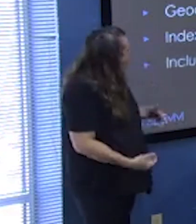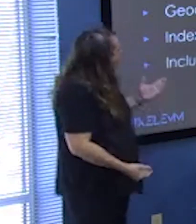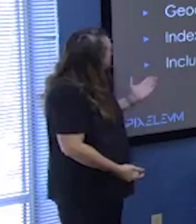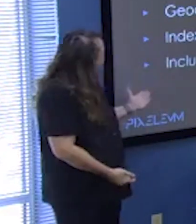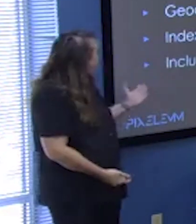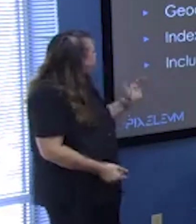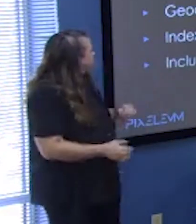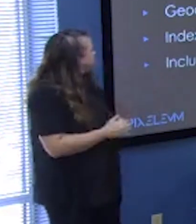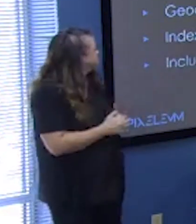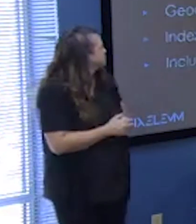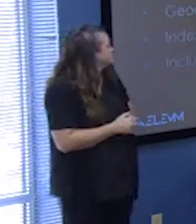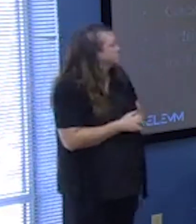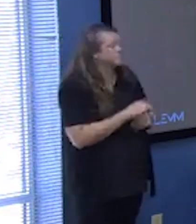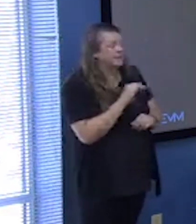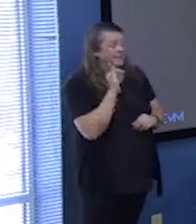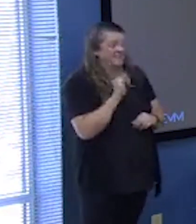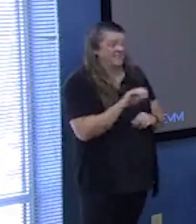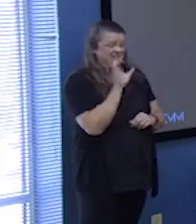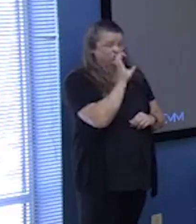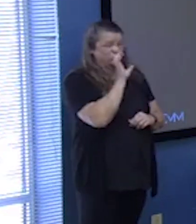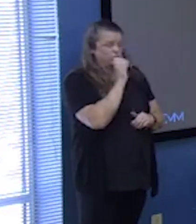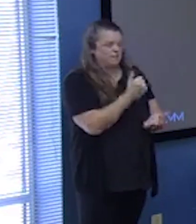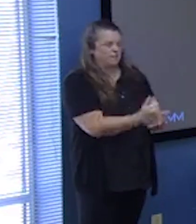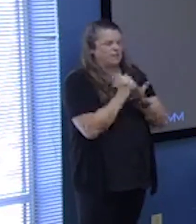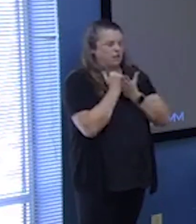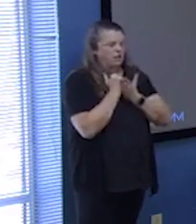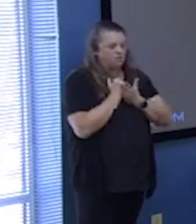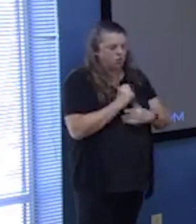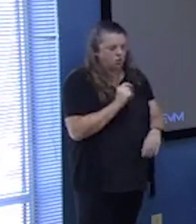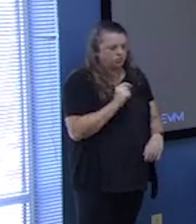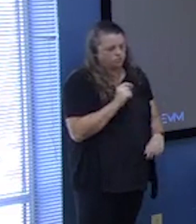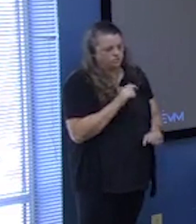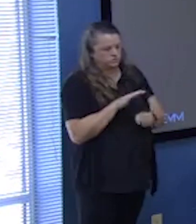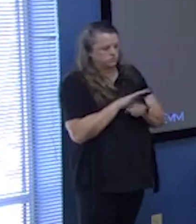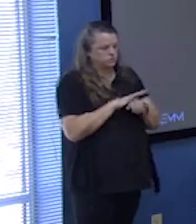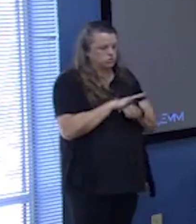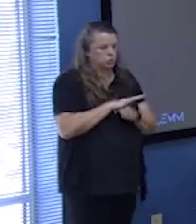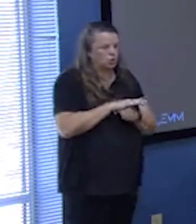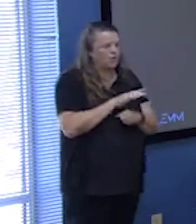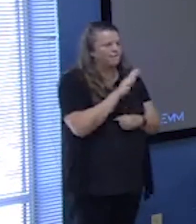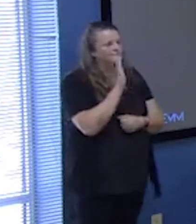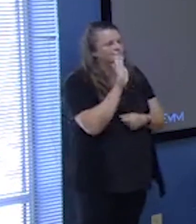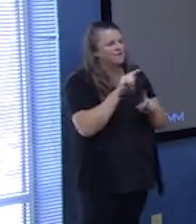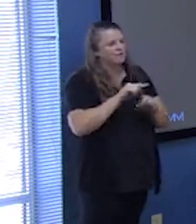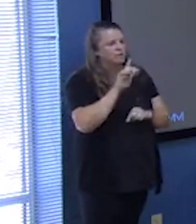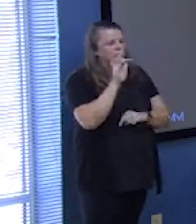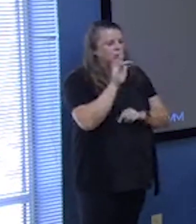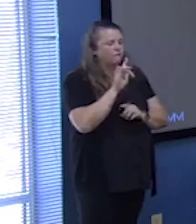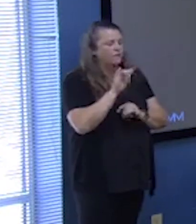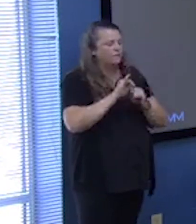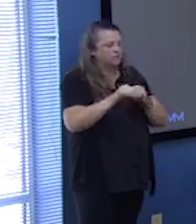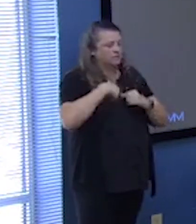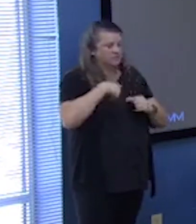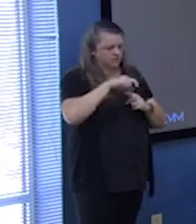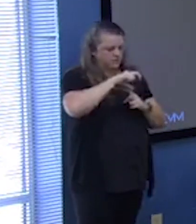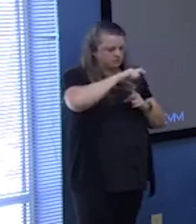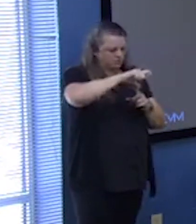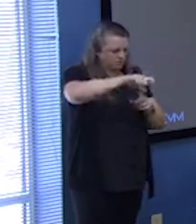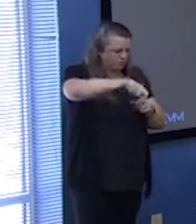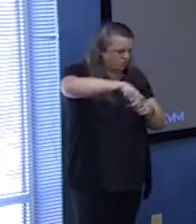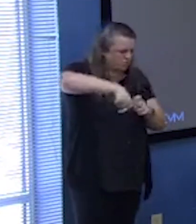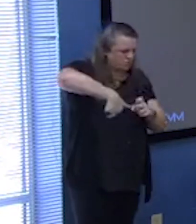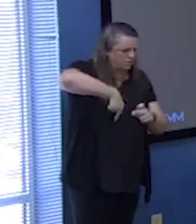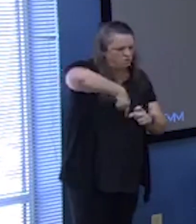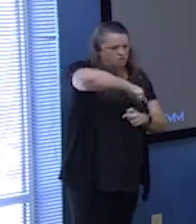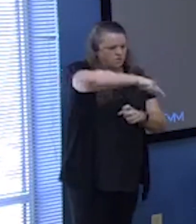That geofence search area is going to help them locate within 5 to 25 miles of their location. They are going to find the solution